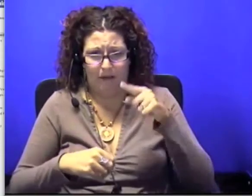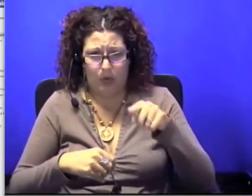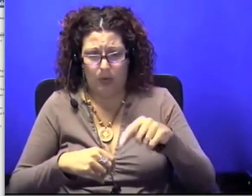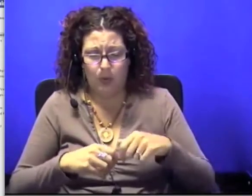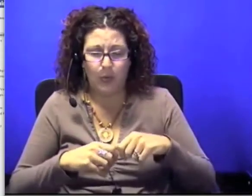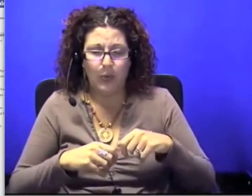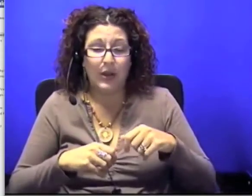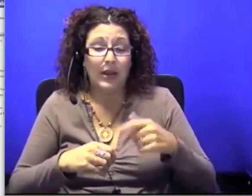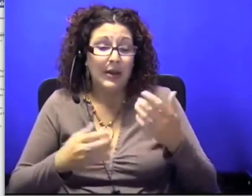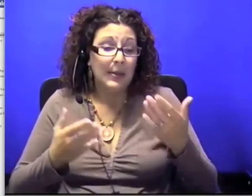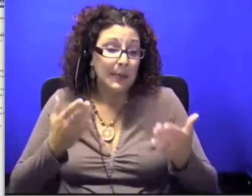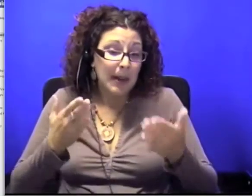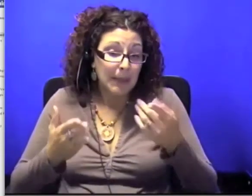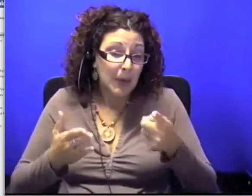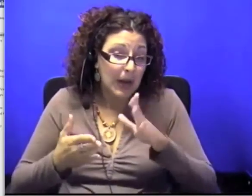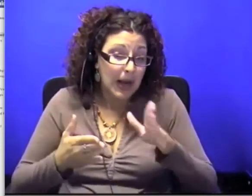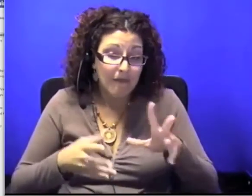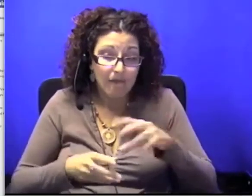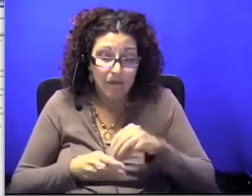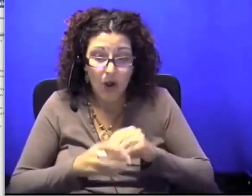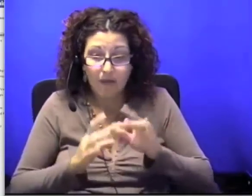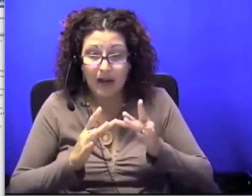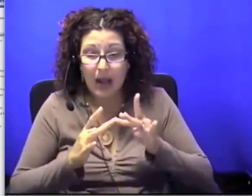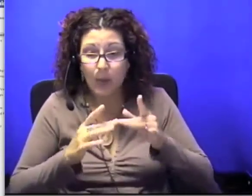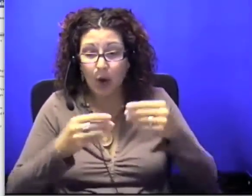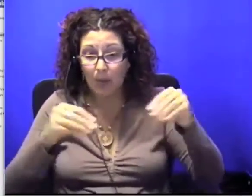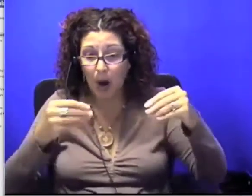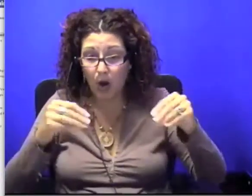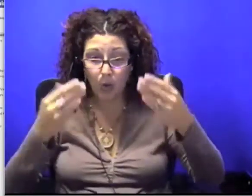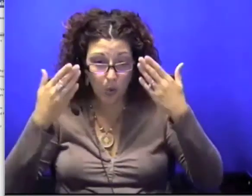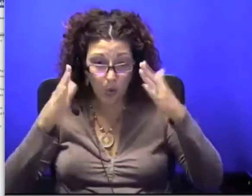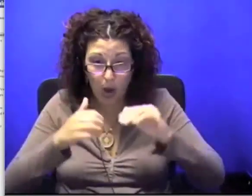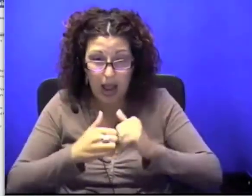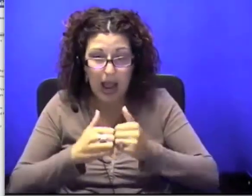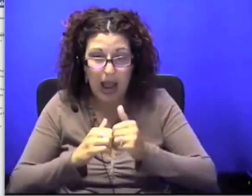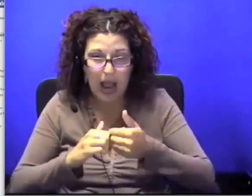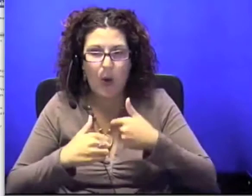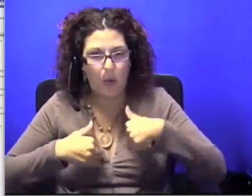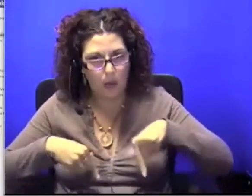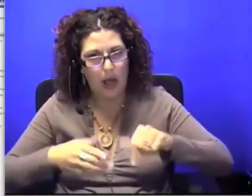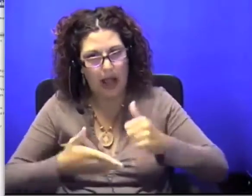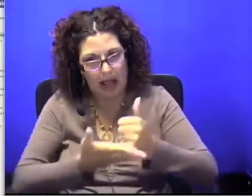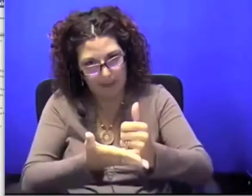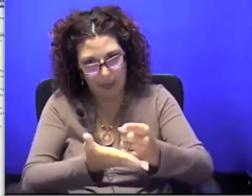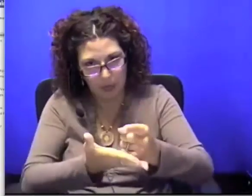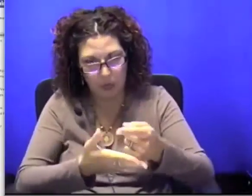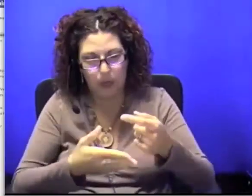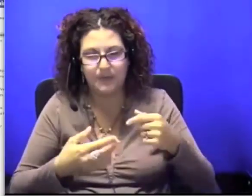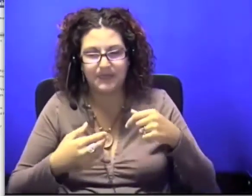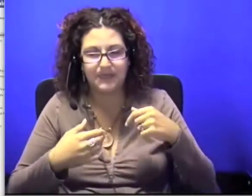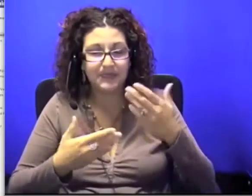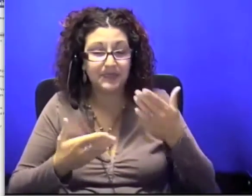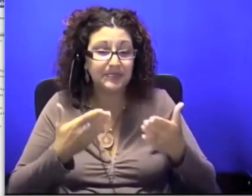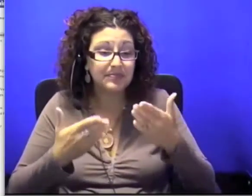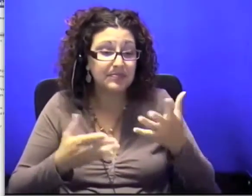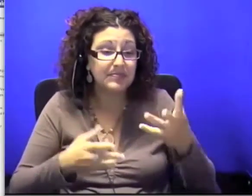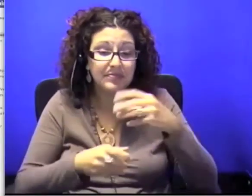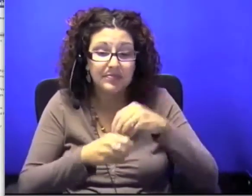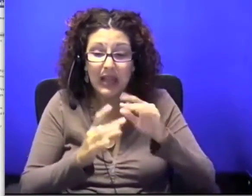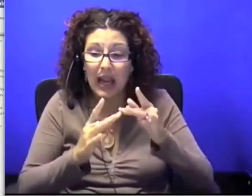you. Maybe it's because you've never been involved in network marketing before and don't know how to do it. We're going to coach you how to do that. Maybe you've